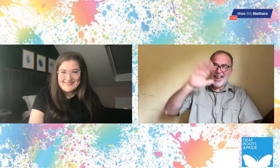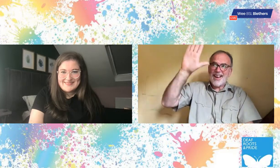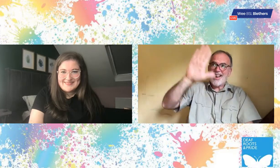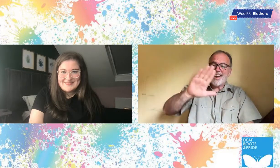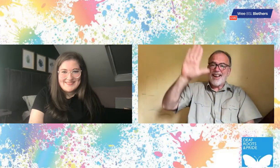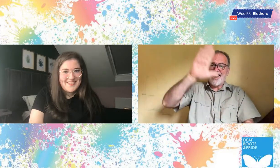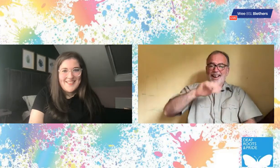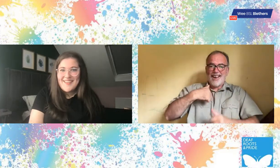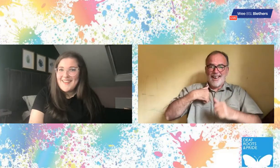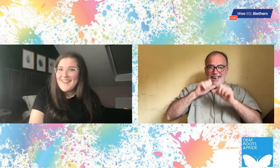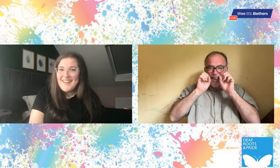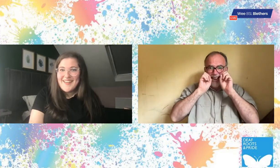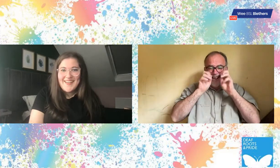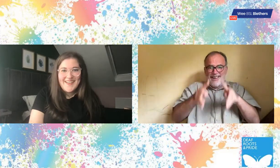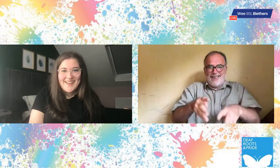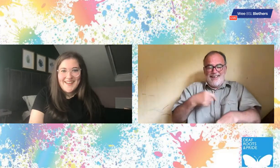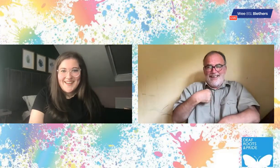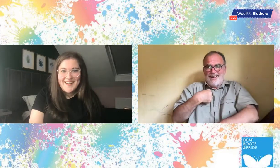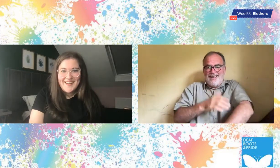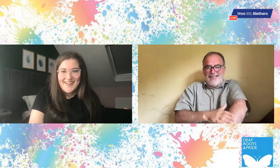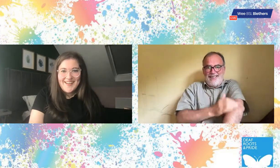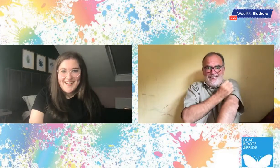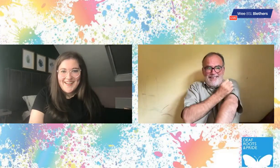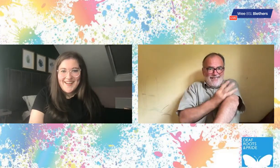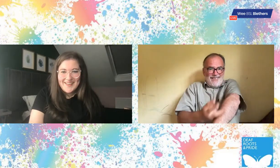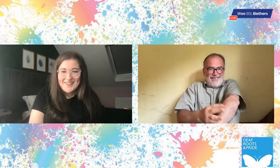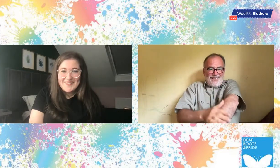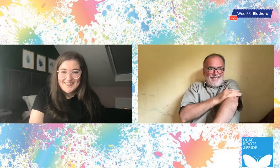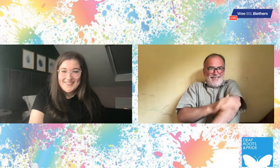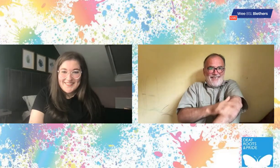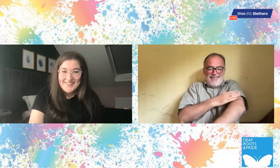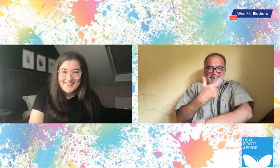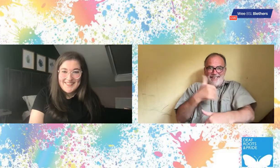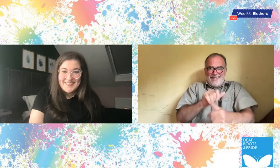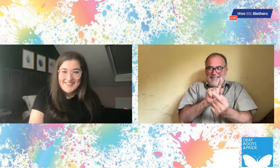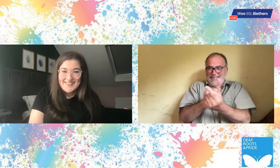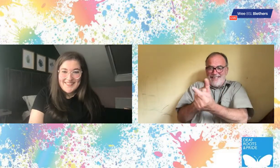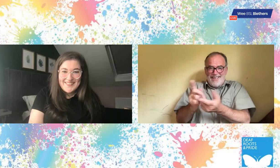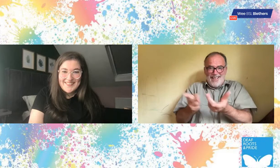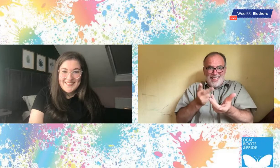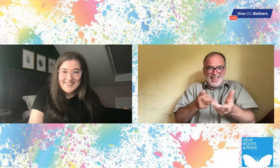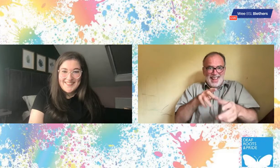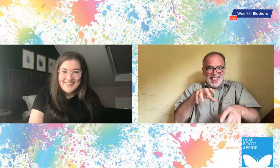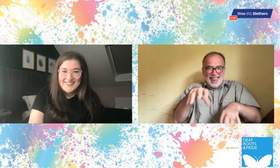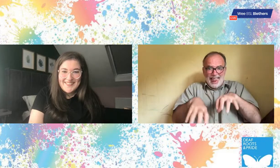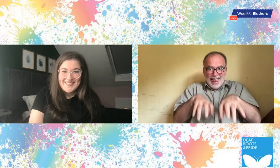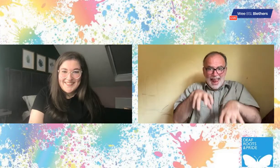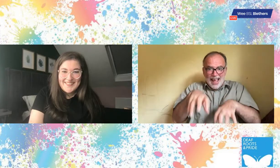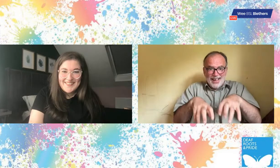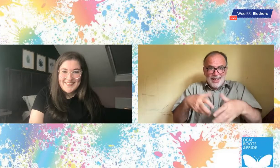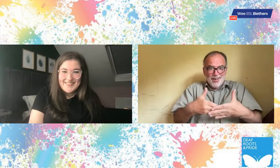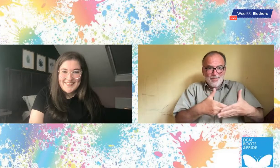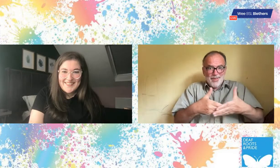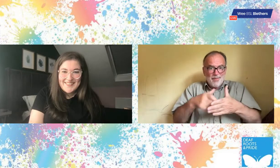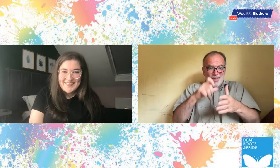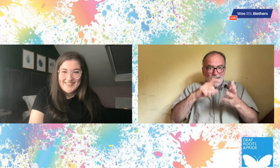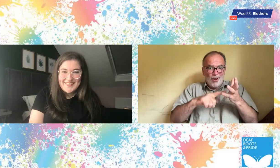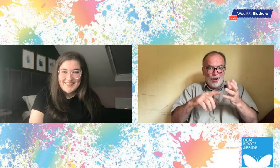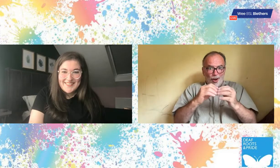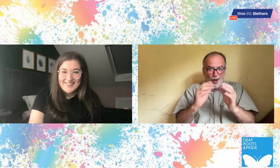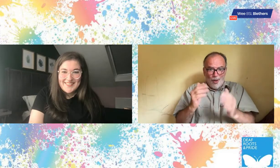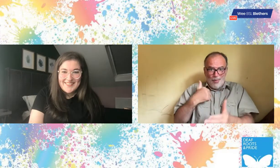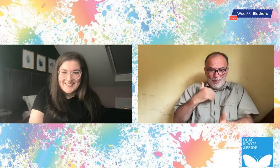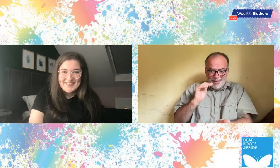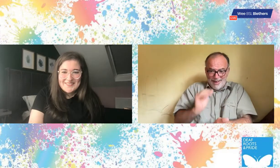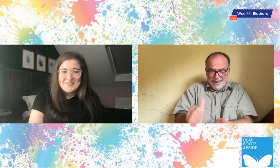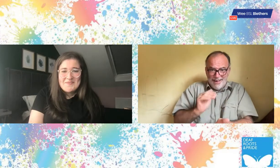but I was actually in there. The elephant was incredibly friendly, touching me with his trunk, and honestly, I had goosebumps. It was